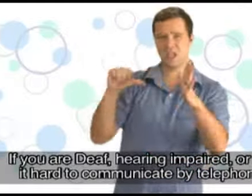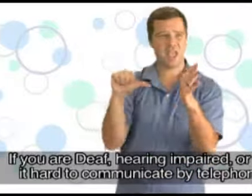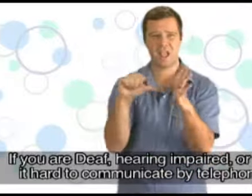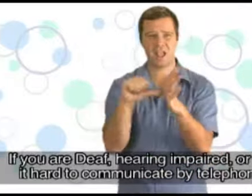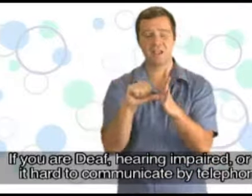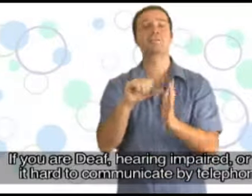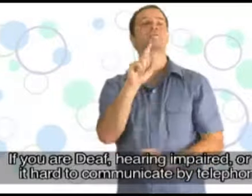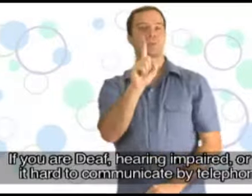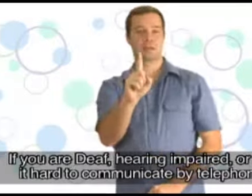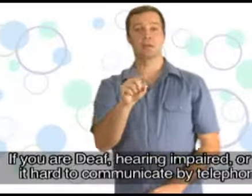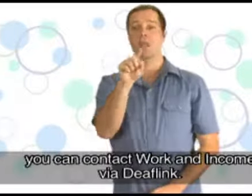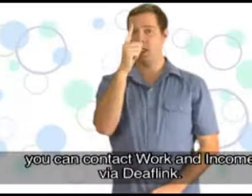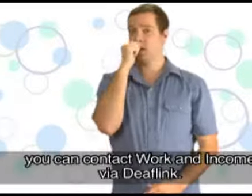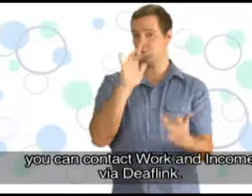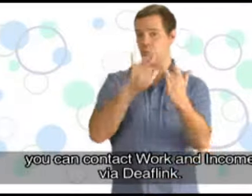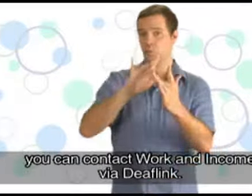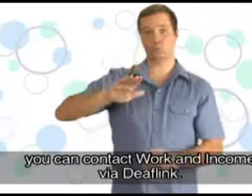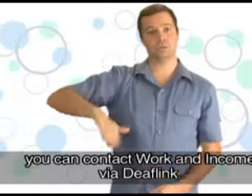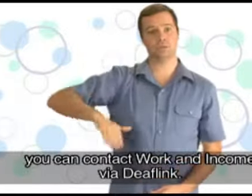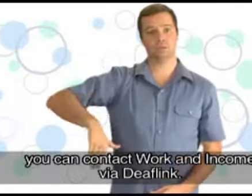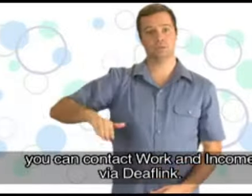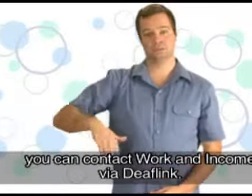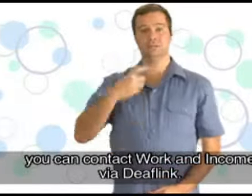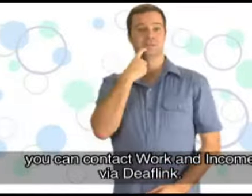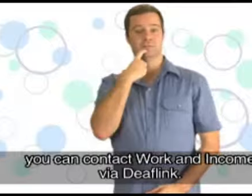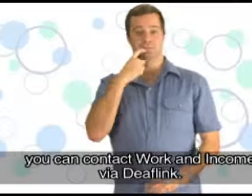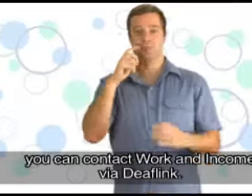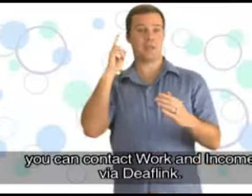by telephone, you can contact Work and Income via DeafLink.